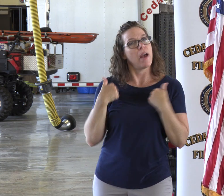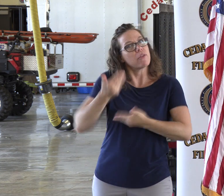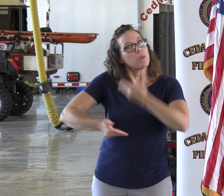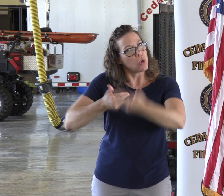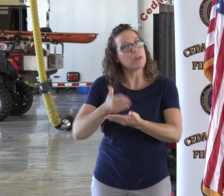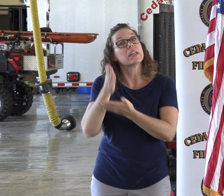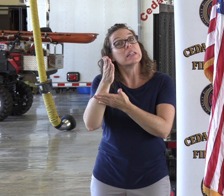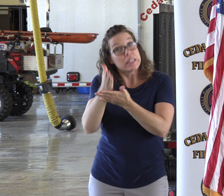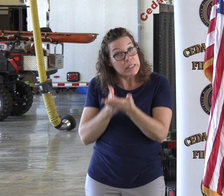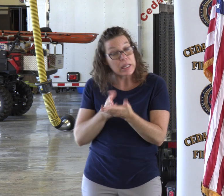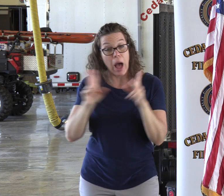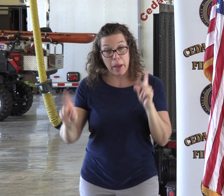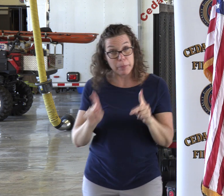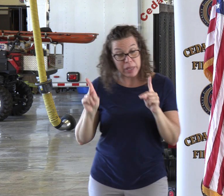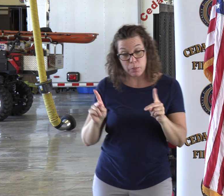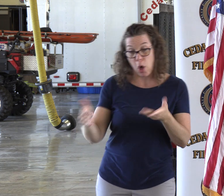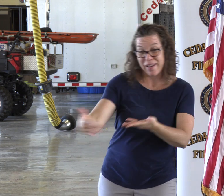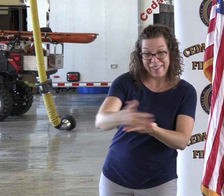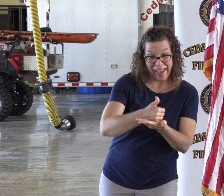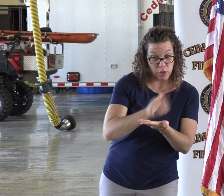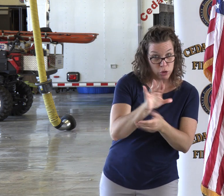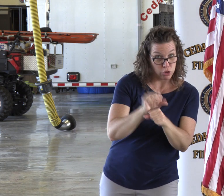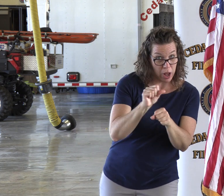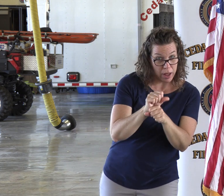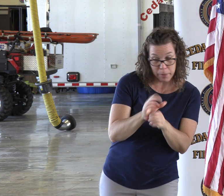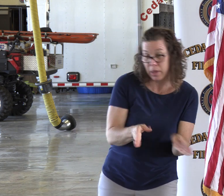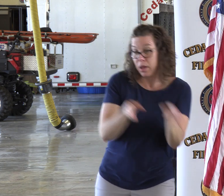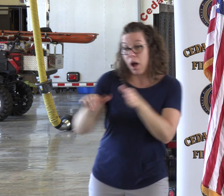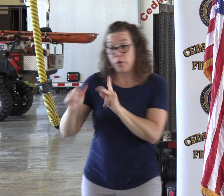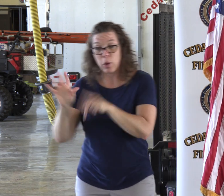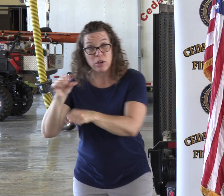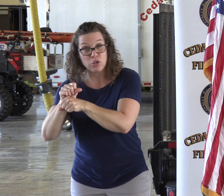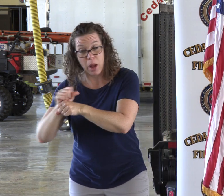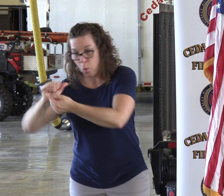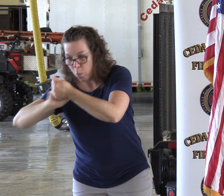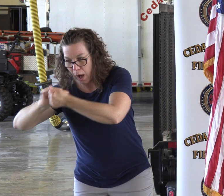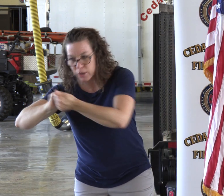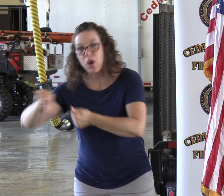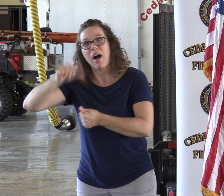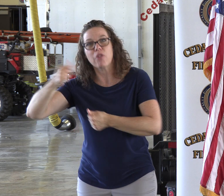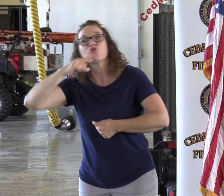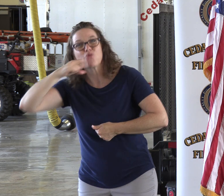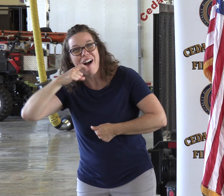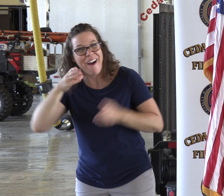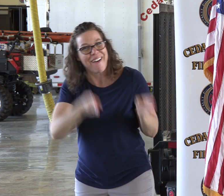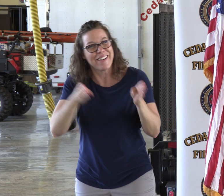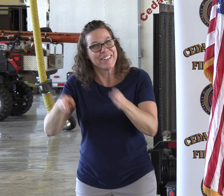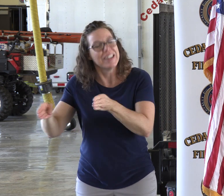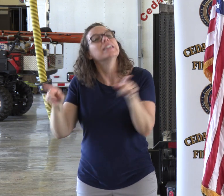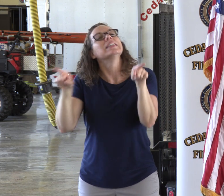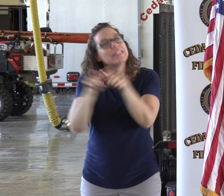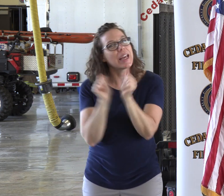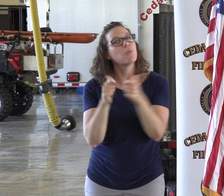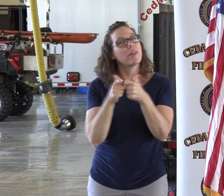Some people gather, some people rinse and wash, others dry and stack, while others put the dishes away. The same holds true for where we